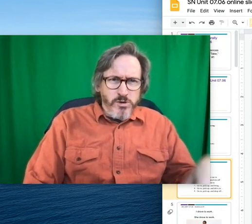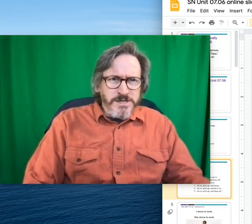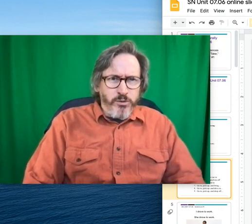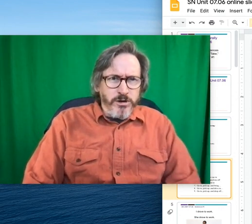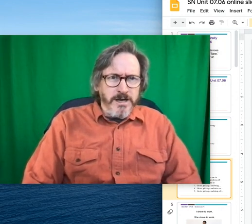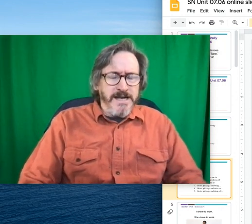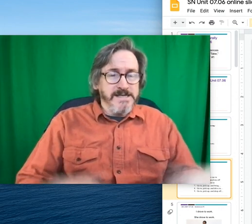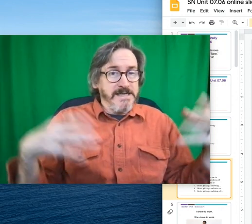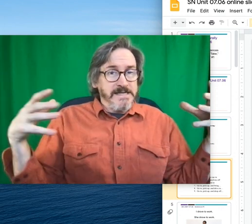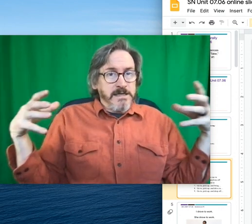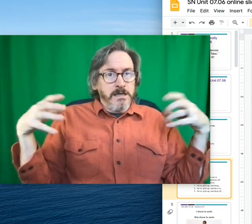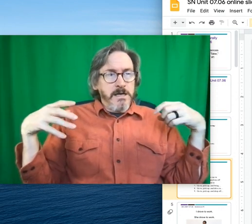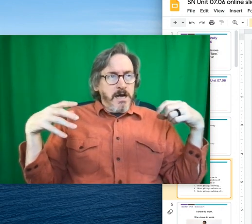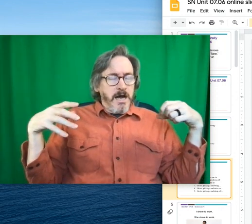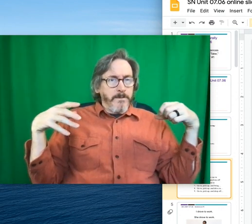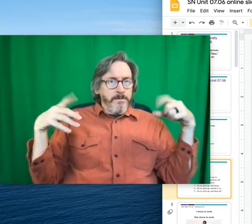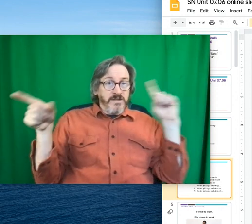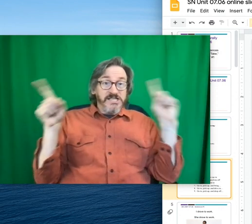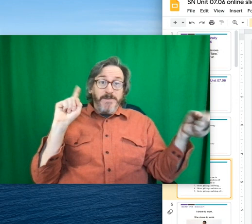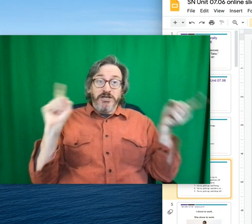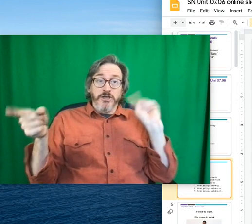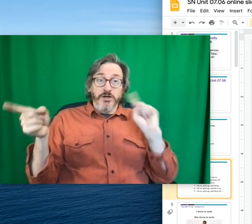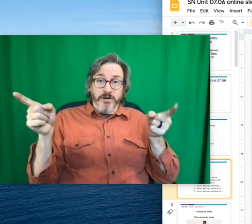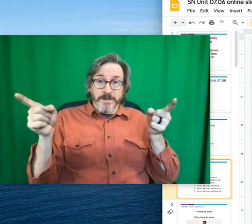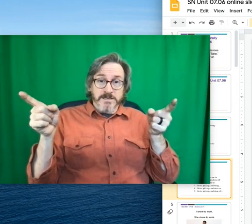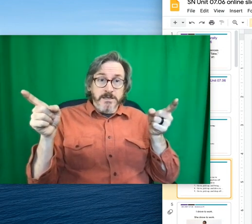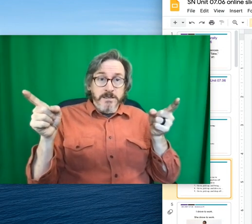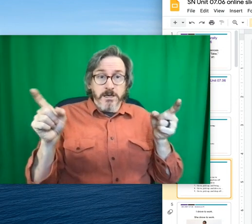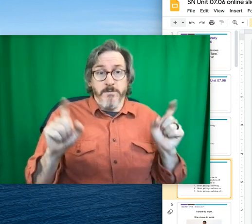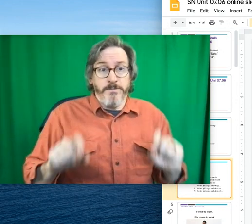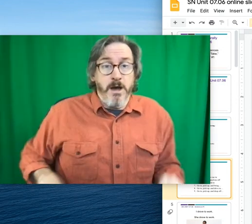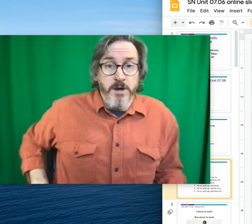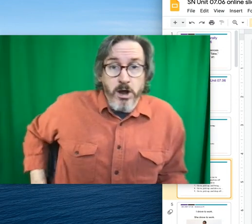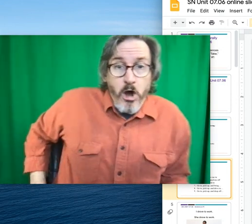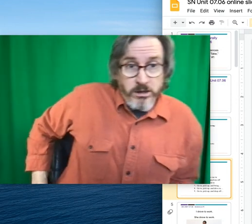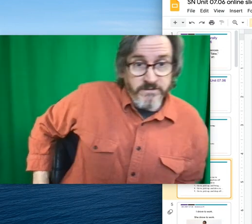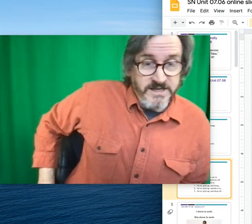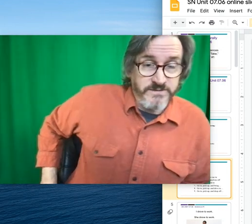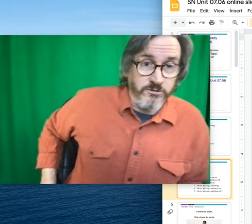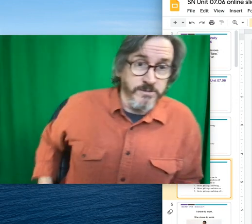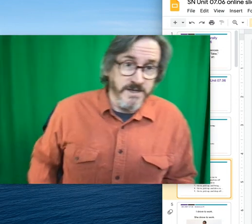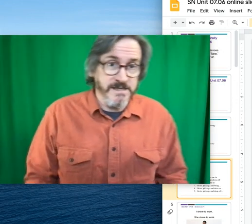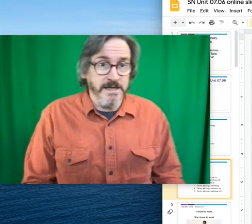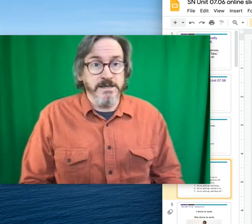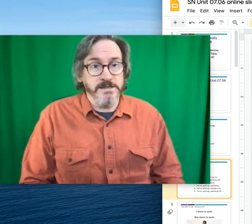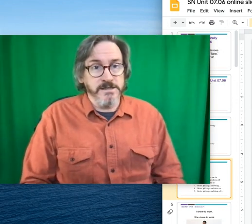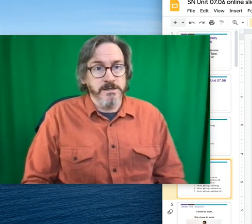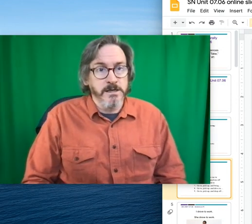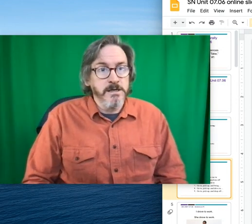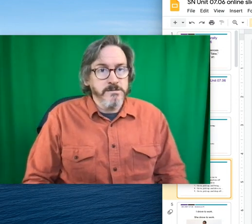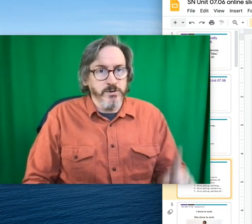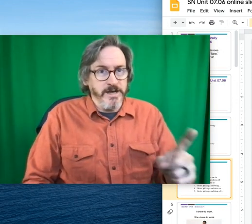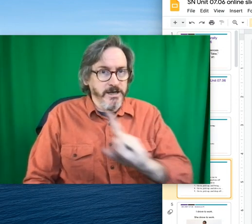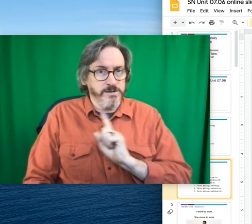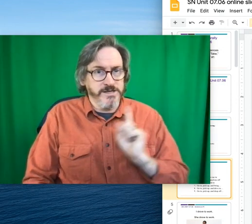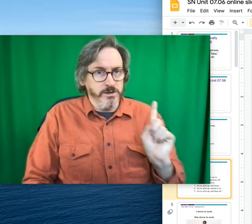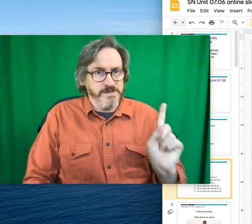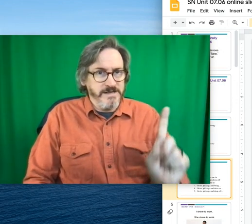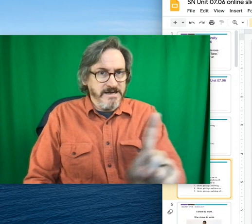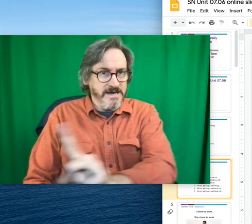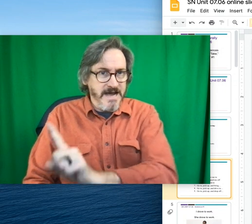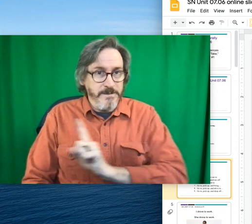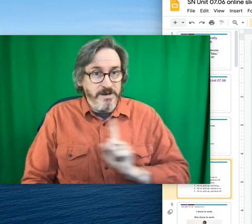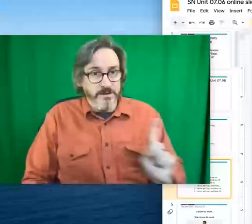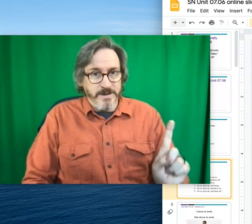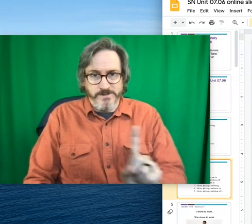What's most important is these, the spatial agreement among all of these verbs in these sentences. So getting used to those,